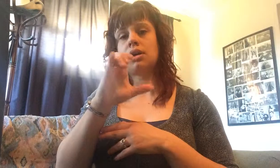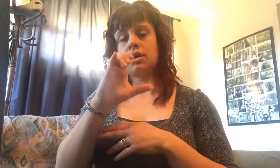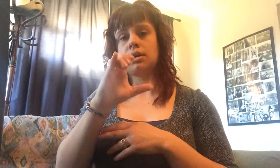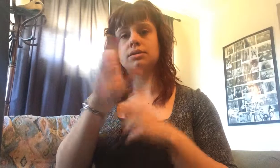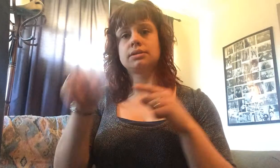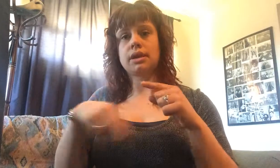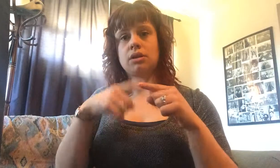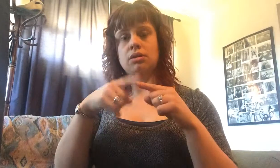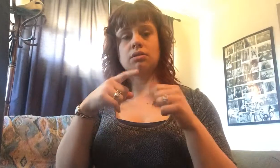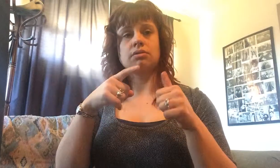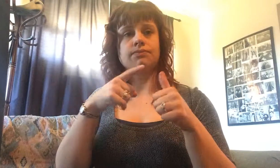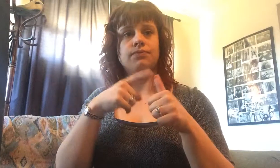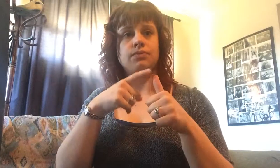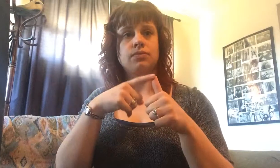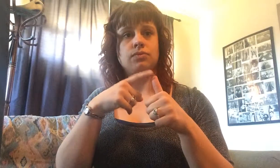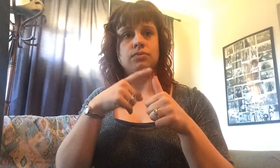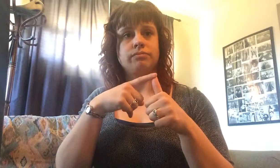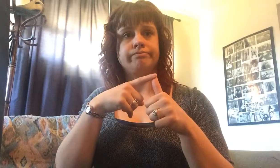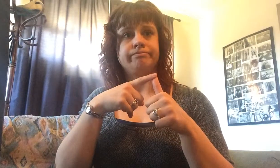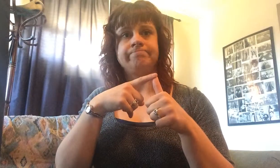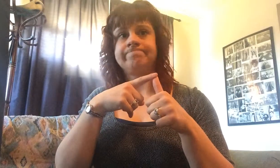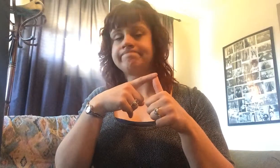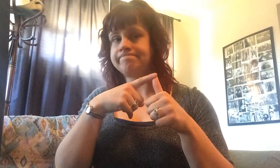going